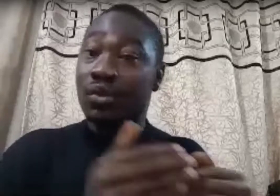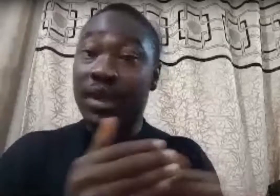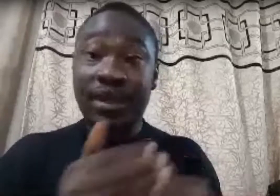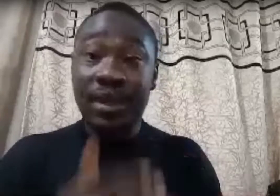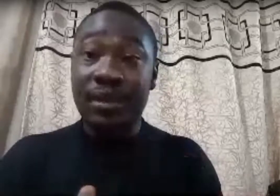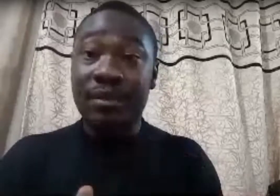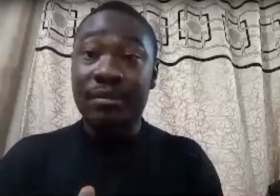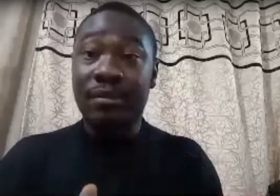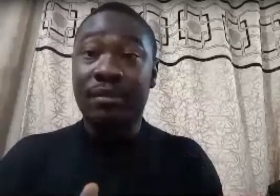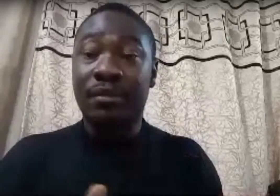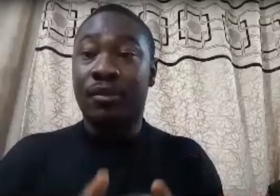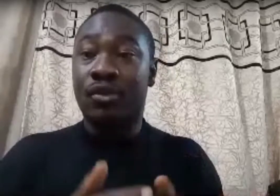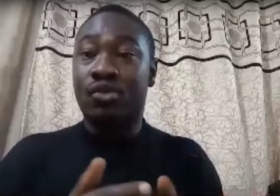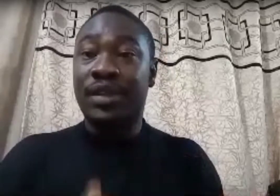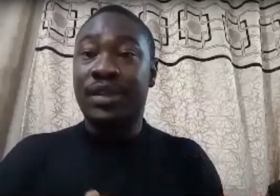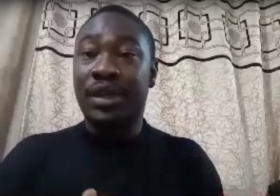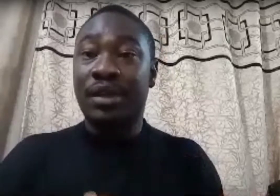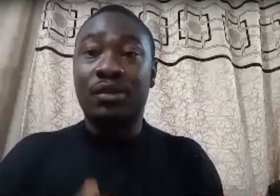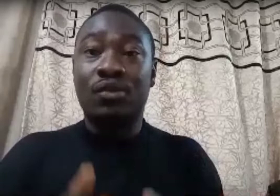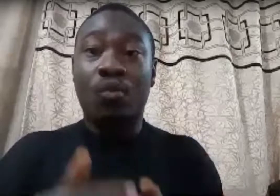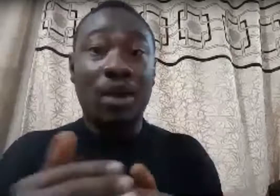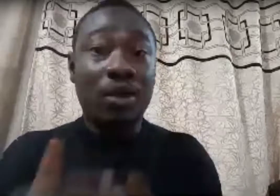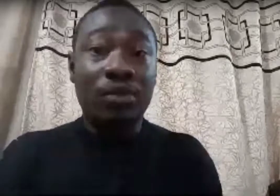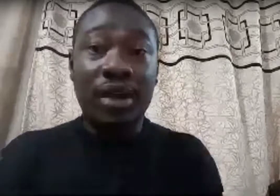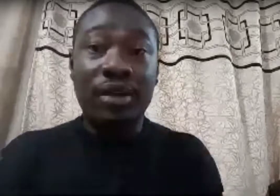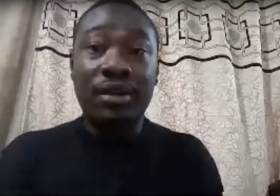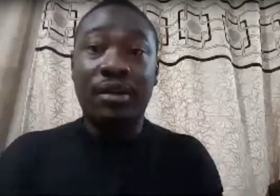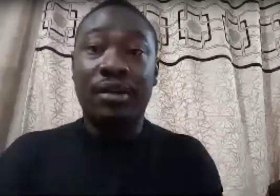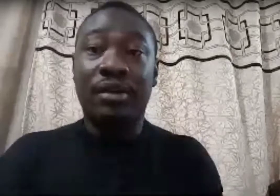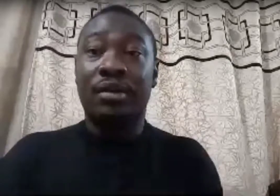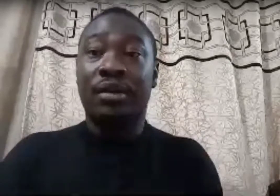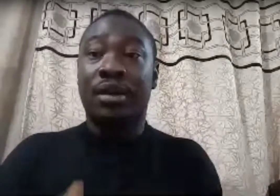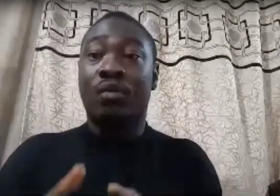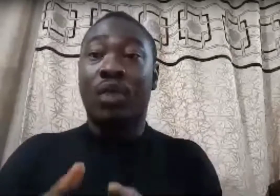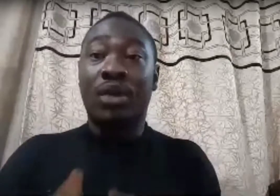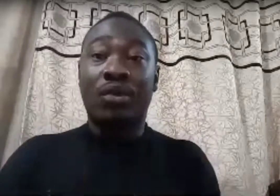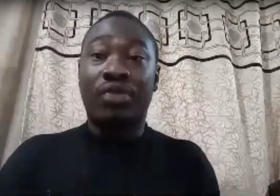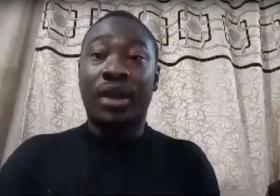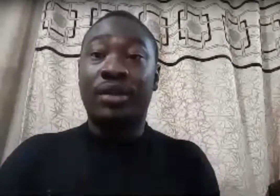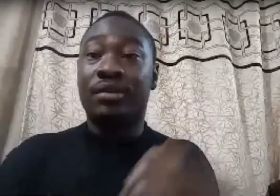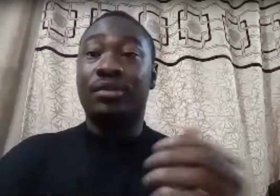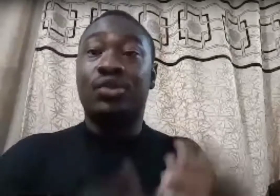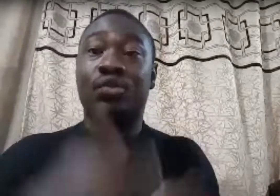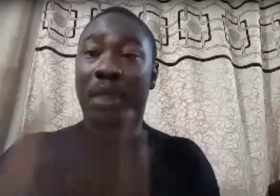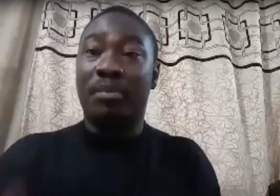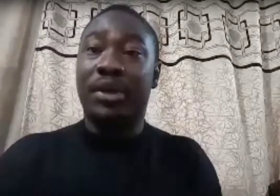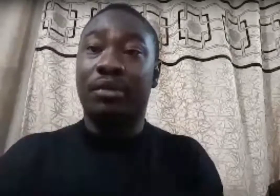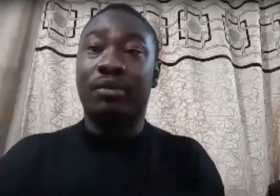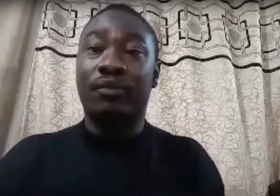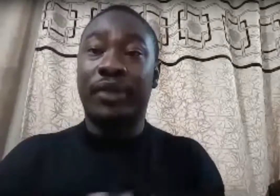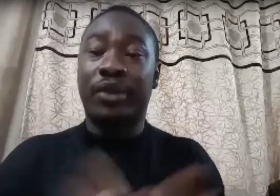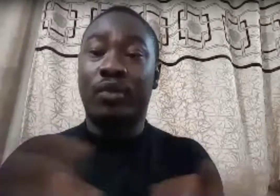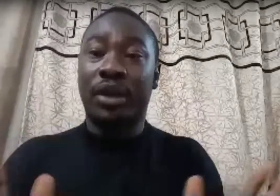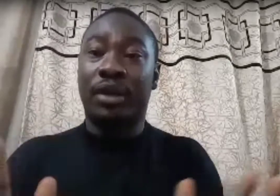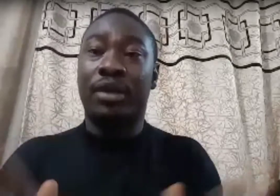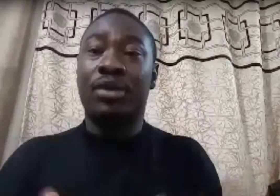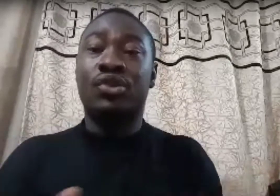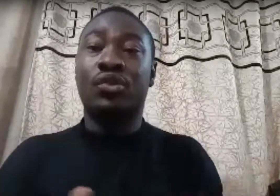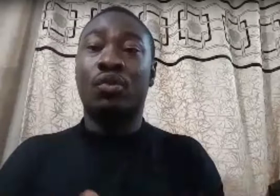100, and 100 to 1 billion very quickly. So I'm going to do it, and I want you to